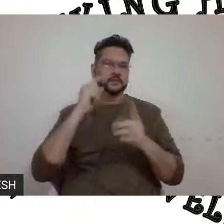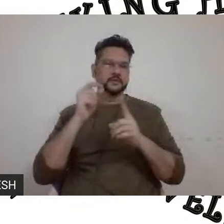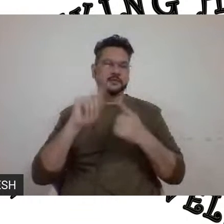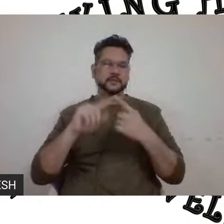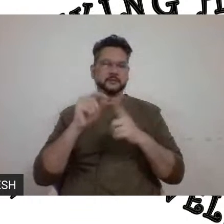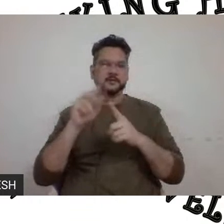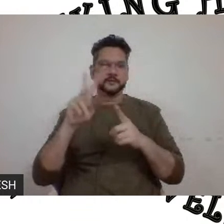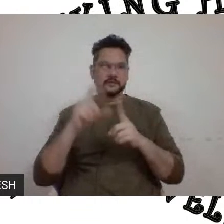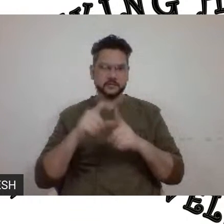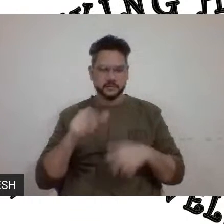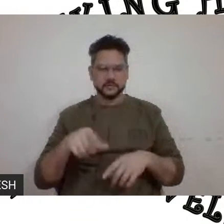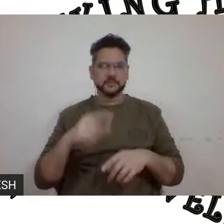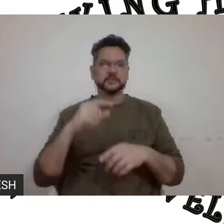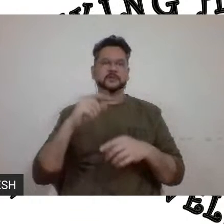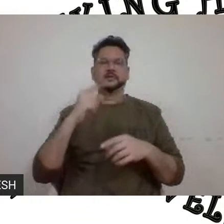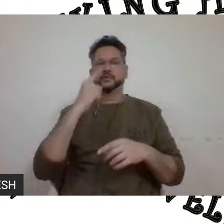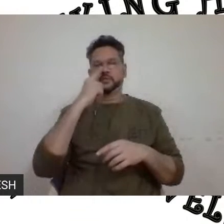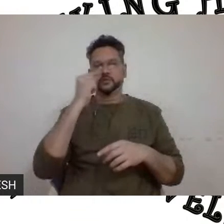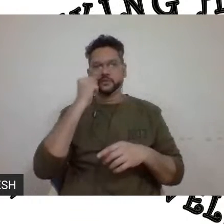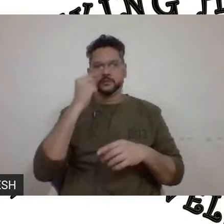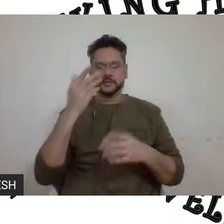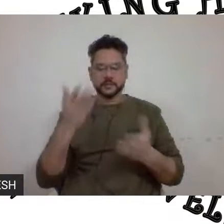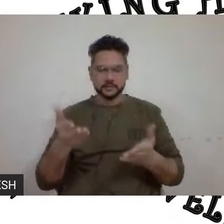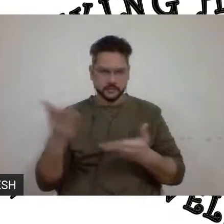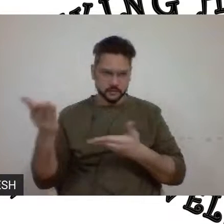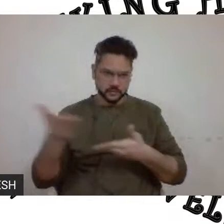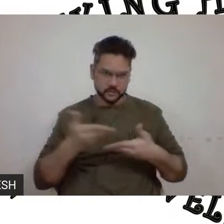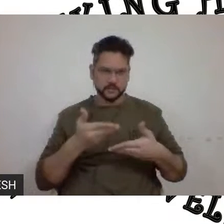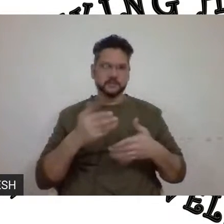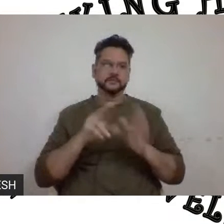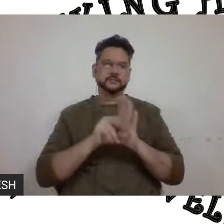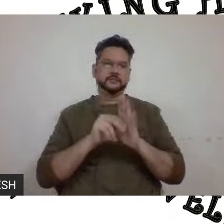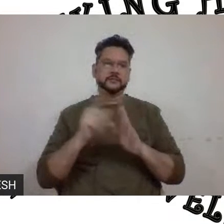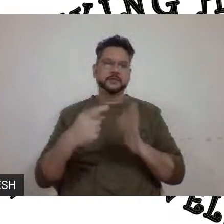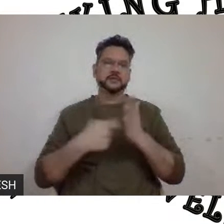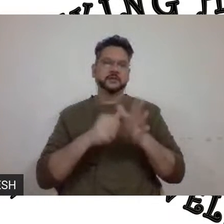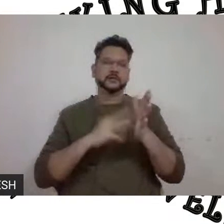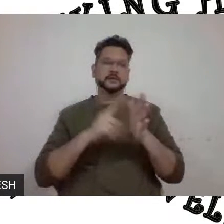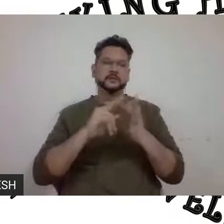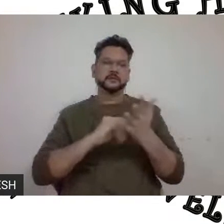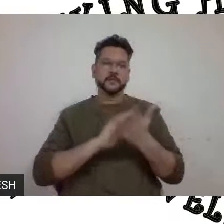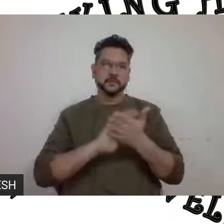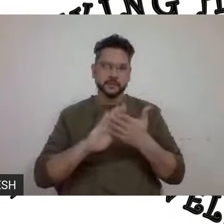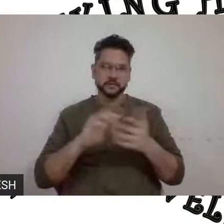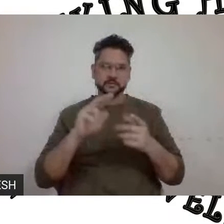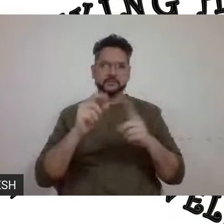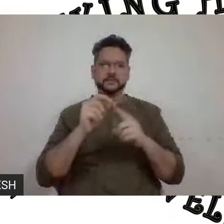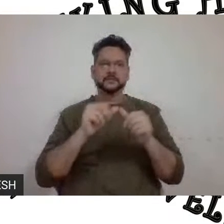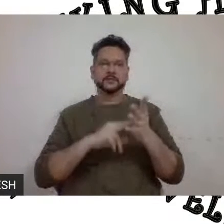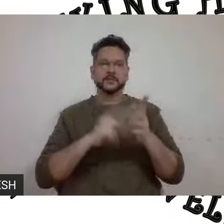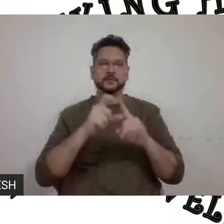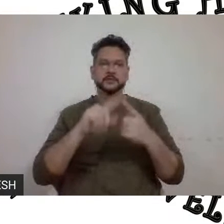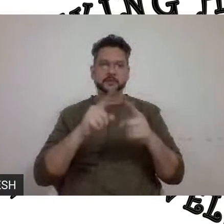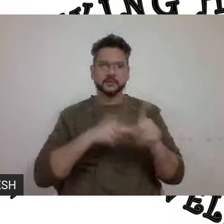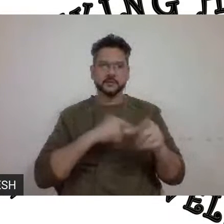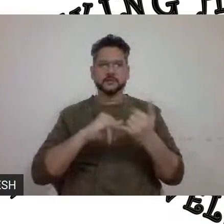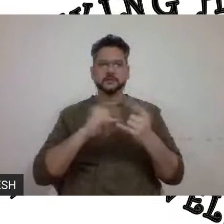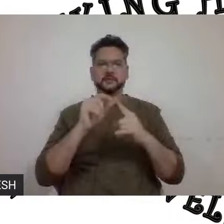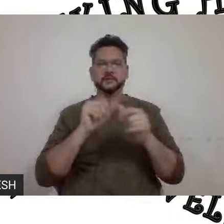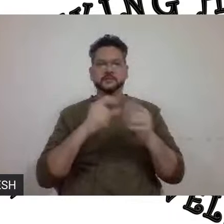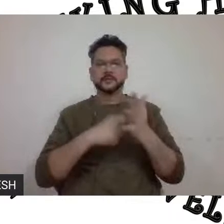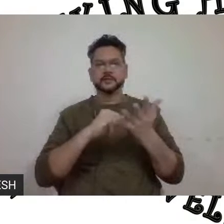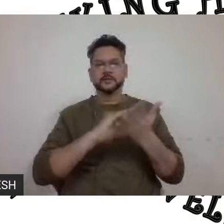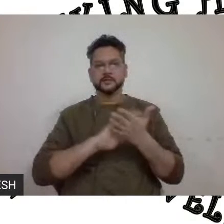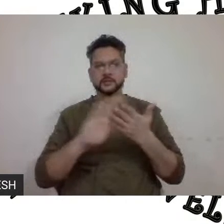Welfare Foundation, Dr. Ramesh Pandey, Mr. Sparsh Gupta, Mr. Samir Nair, Mr.